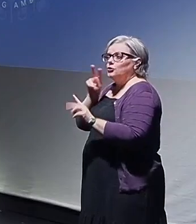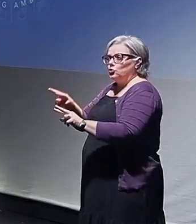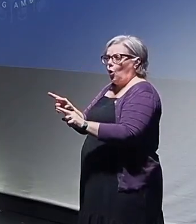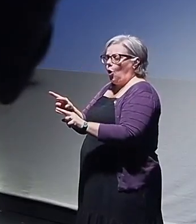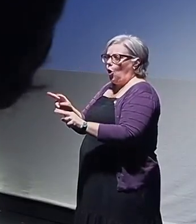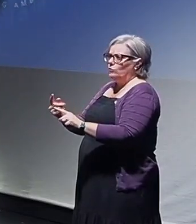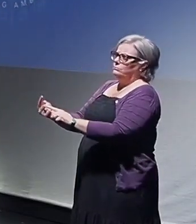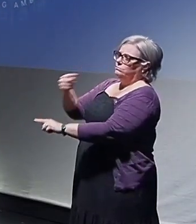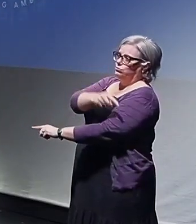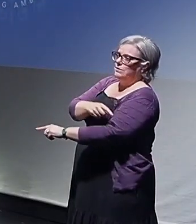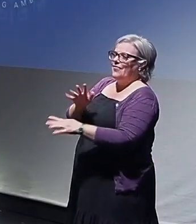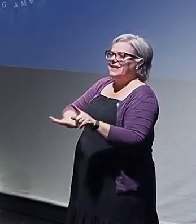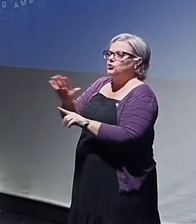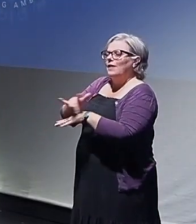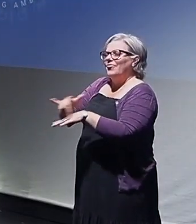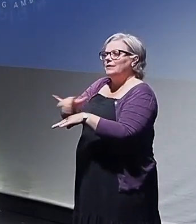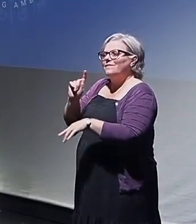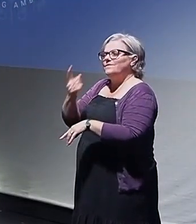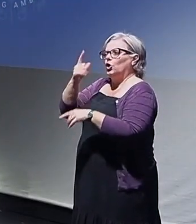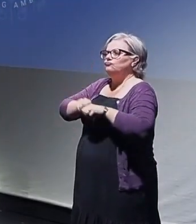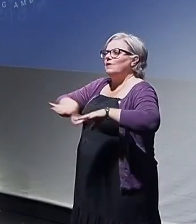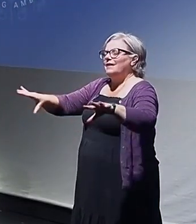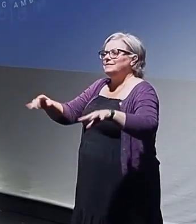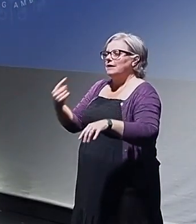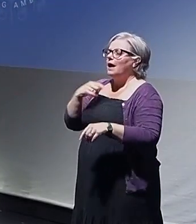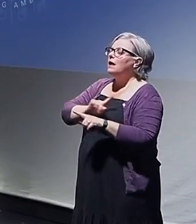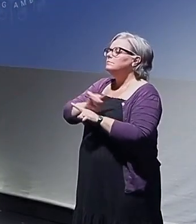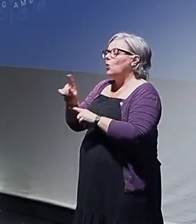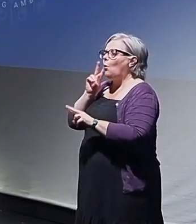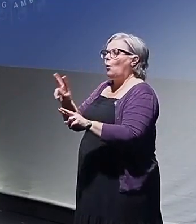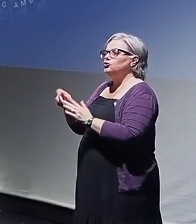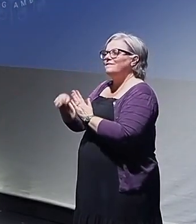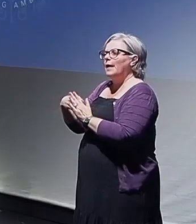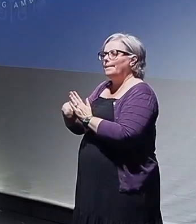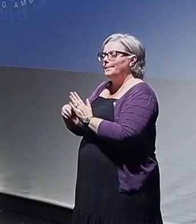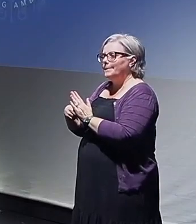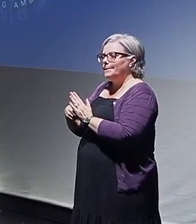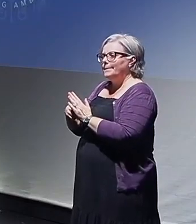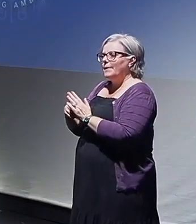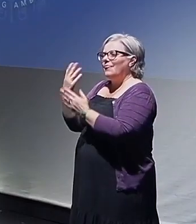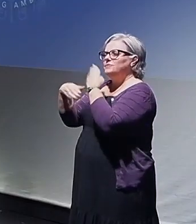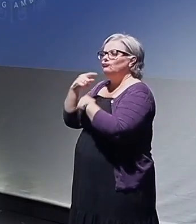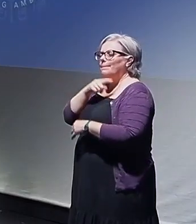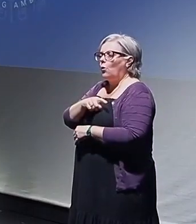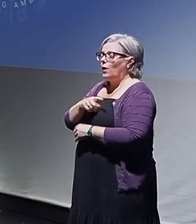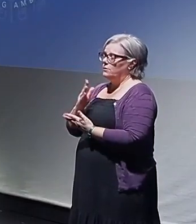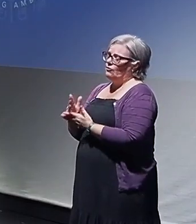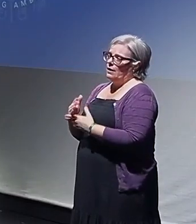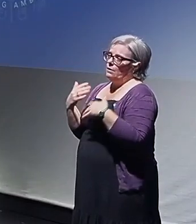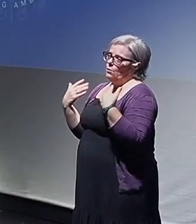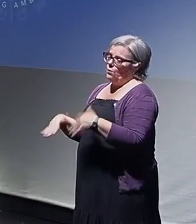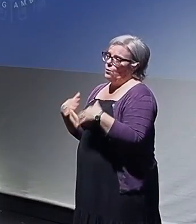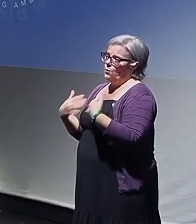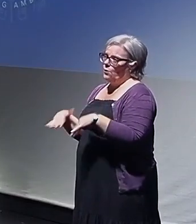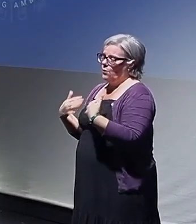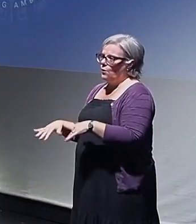it at the National when it came out. I then watched the film, and it was a revelation. I mean, I love Alan